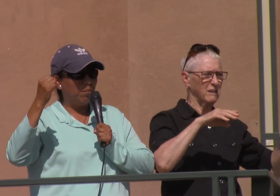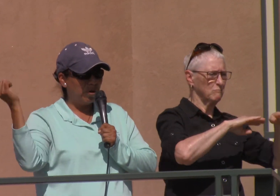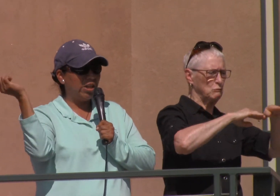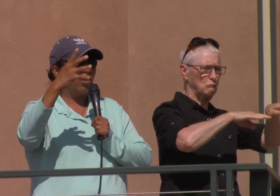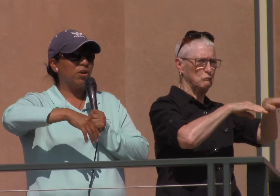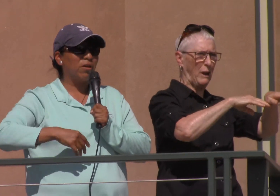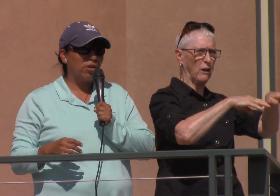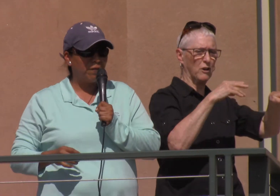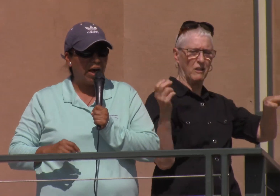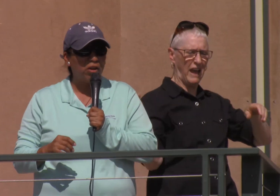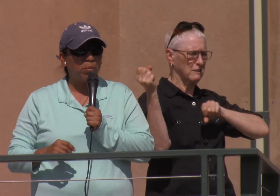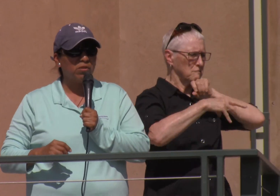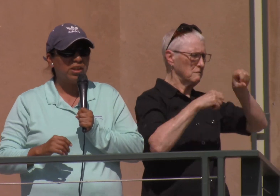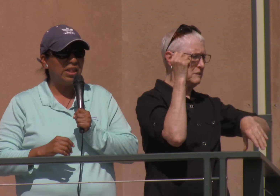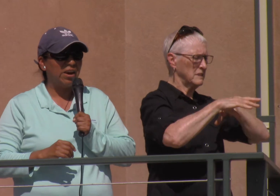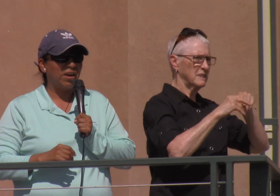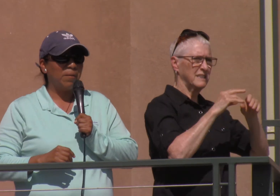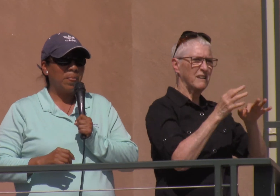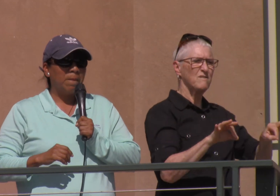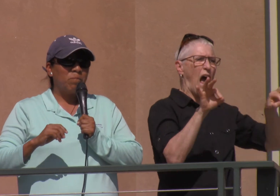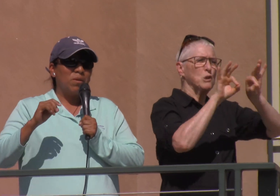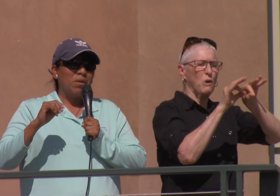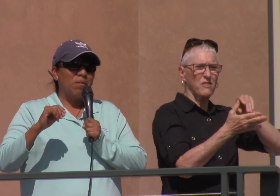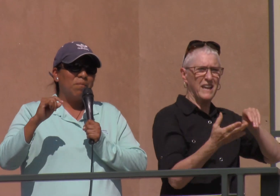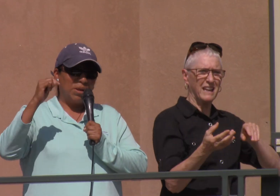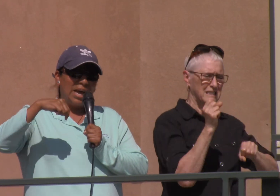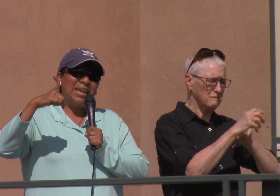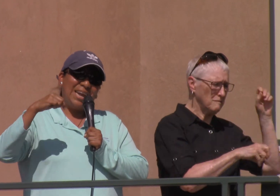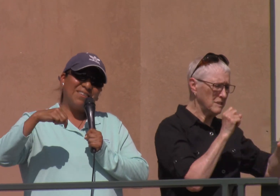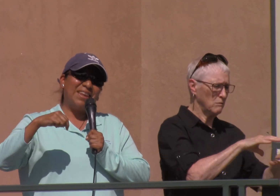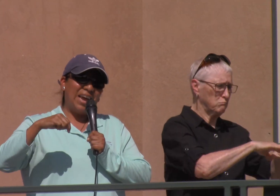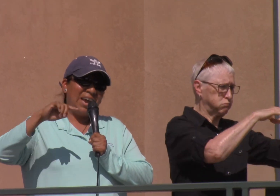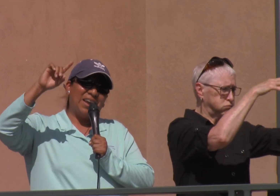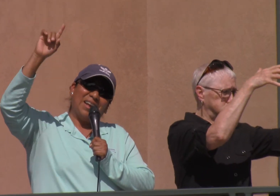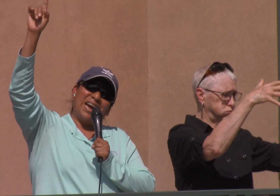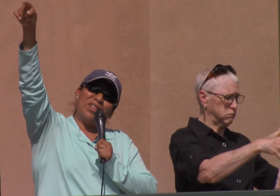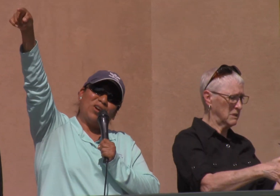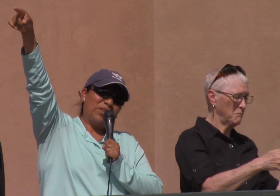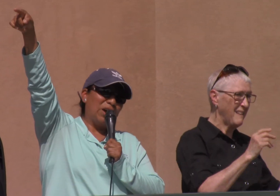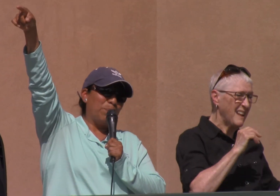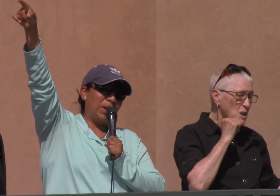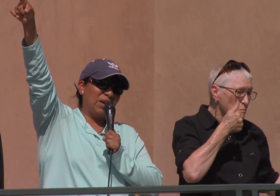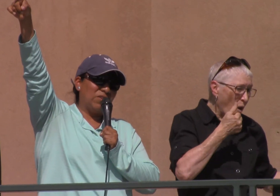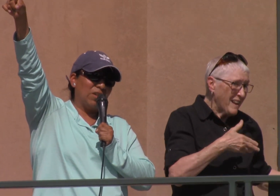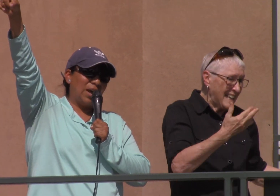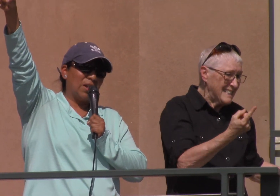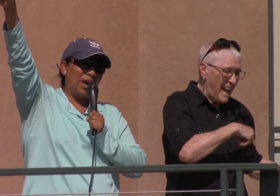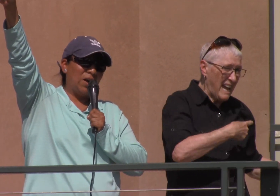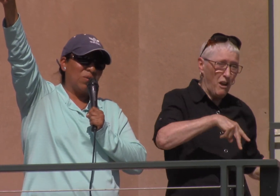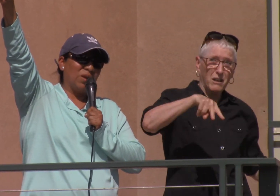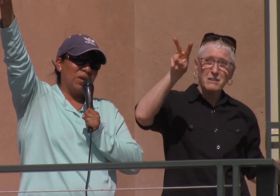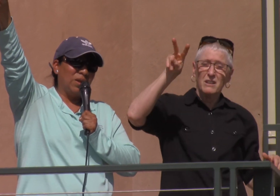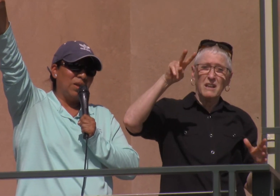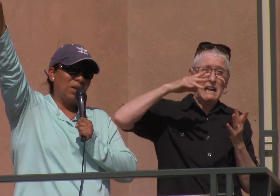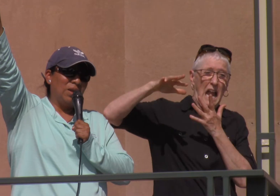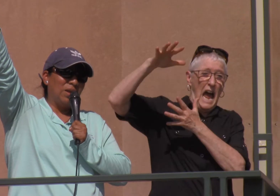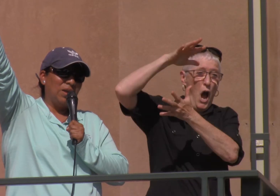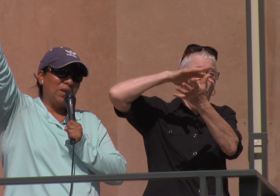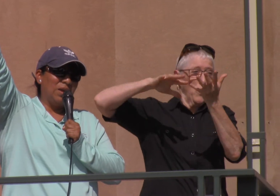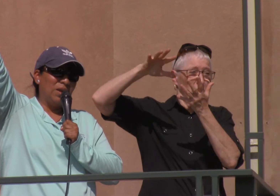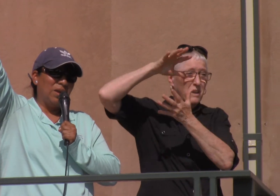were putting their valuables in there. But that next day, I looked up and I saw that cloud.